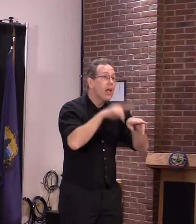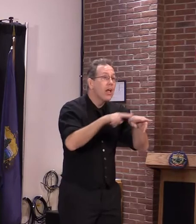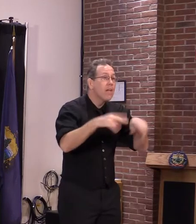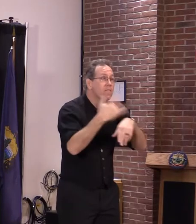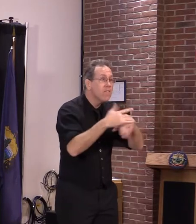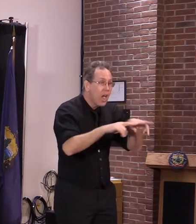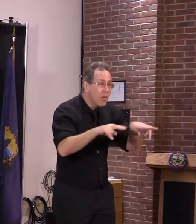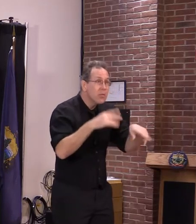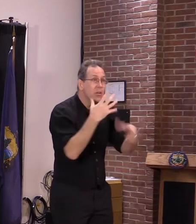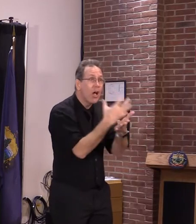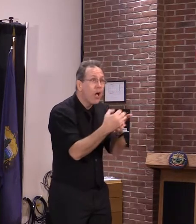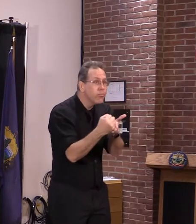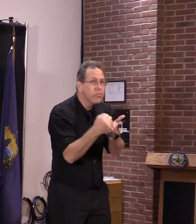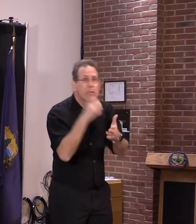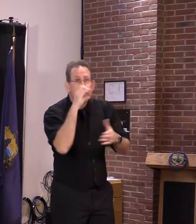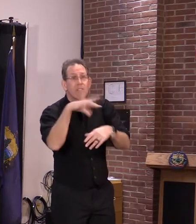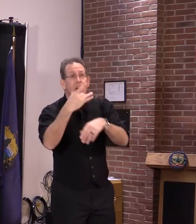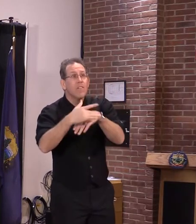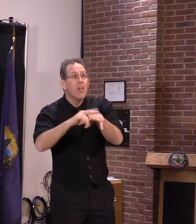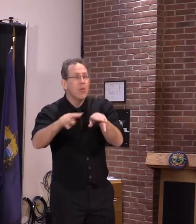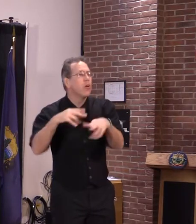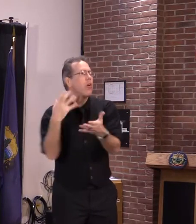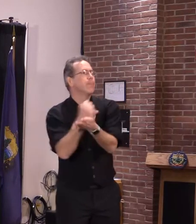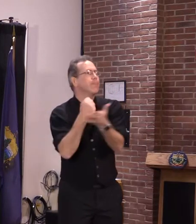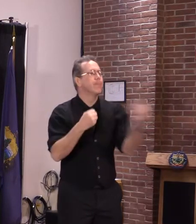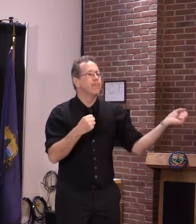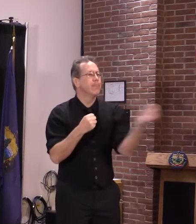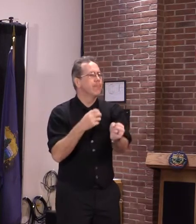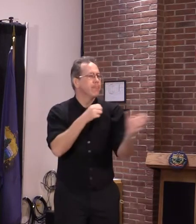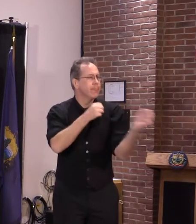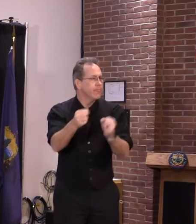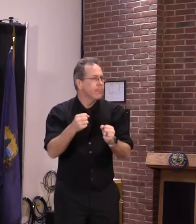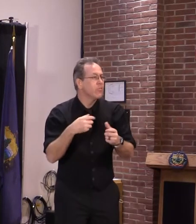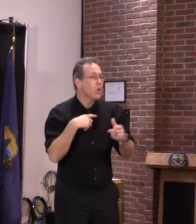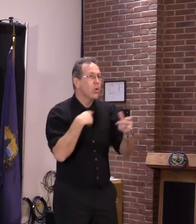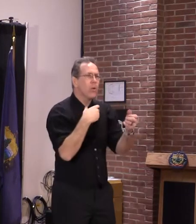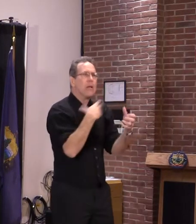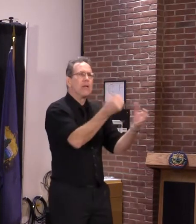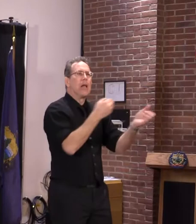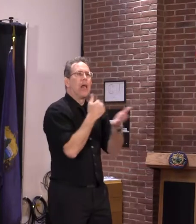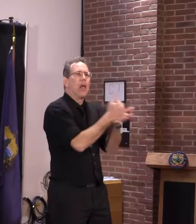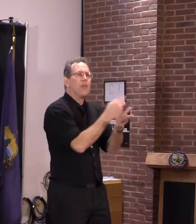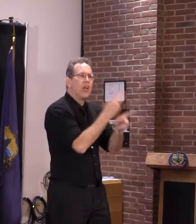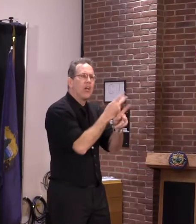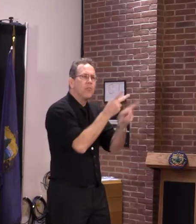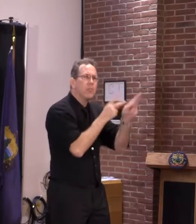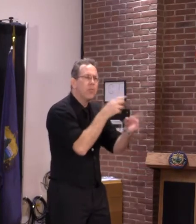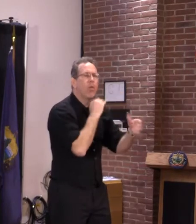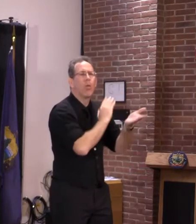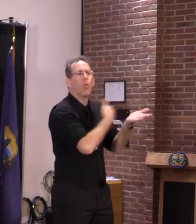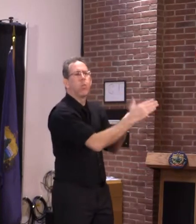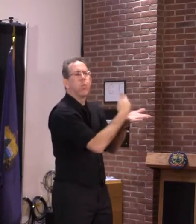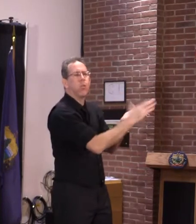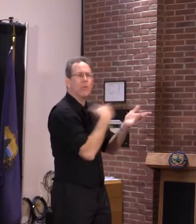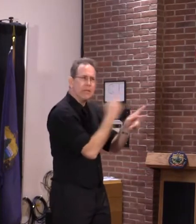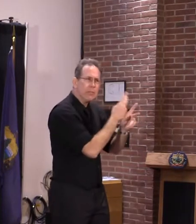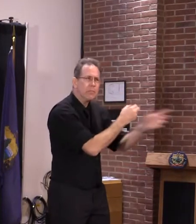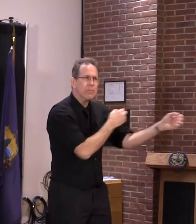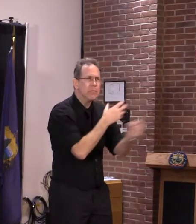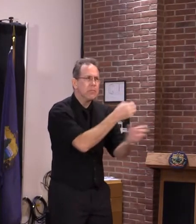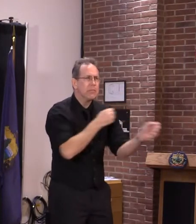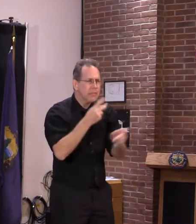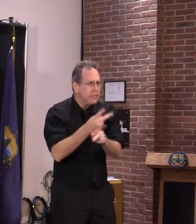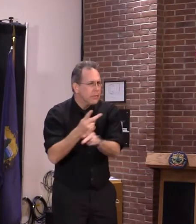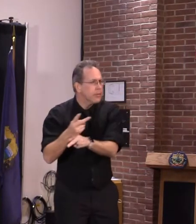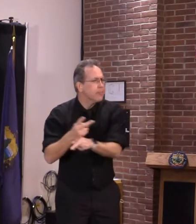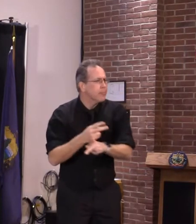staffed at times of workforce stress as we're in now. So that's about the best I can do